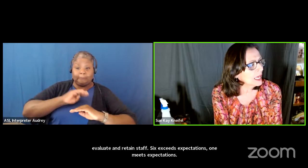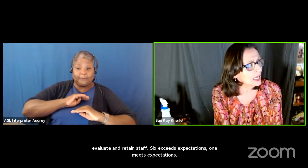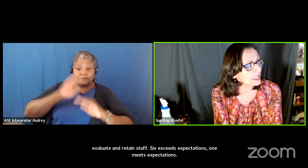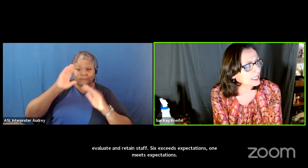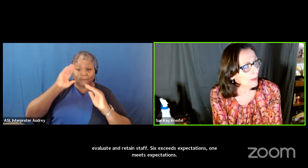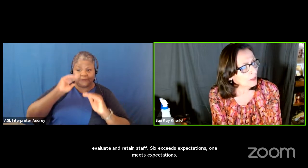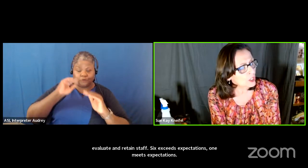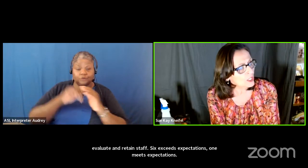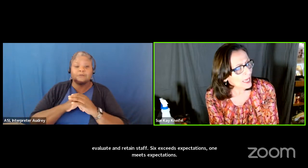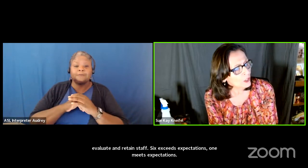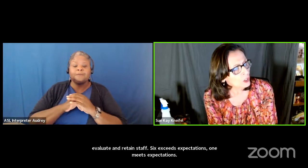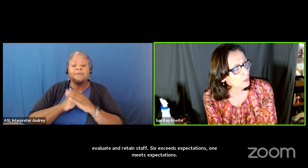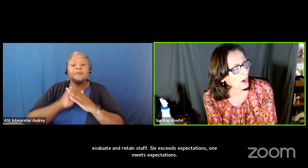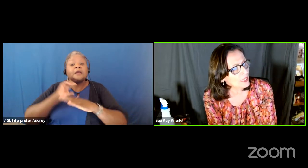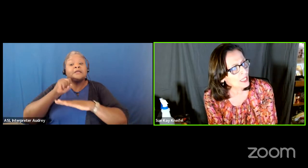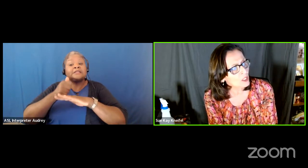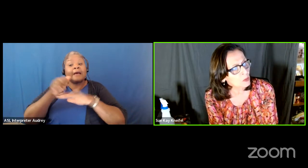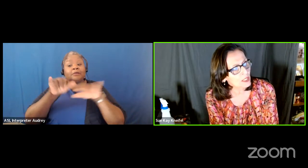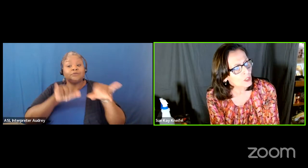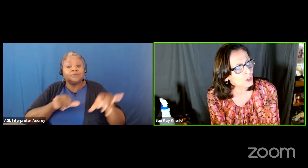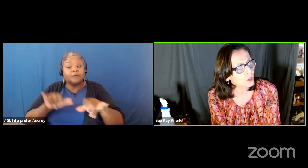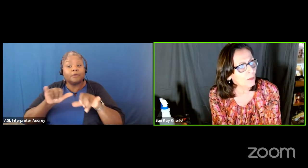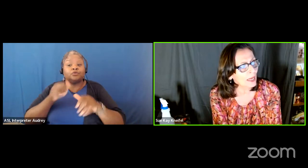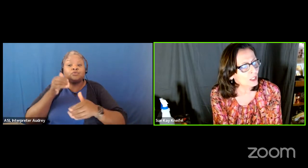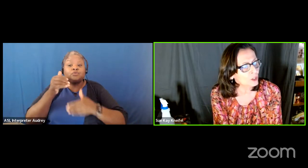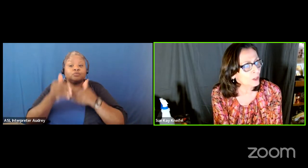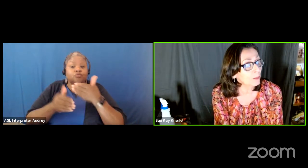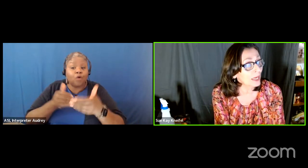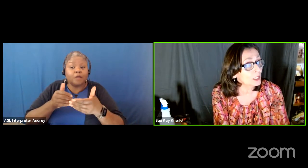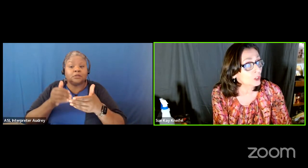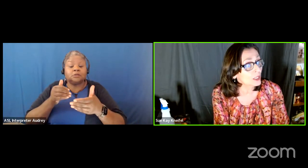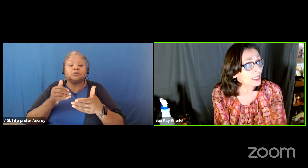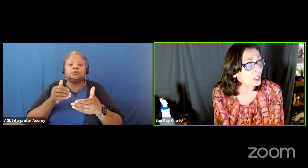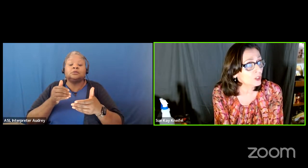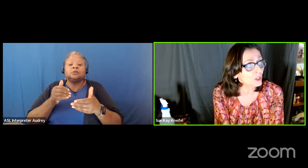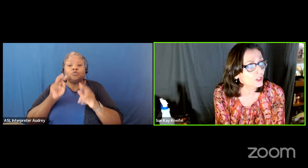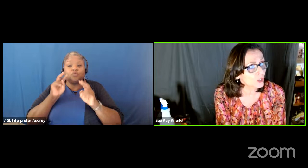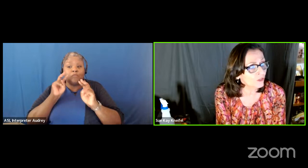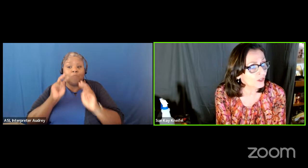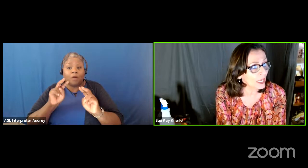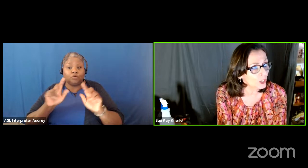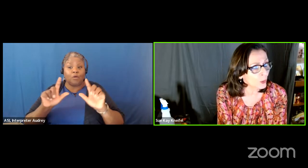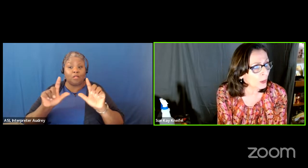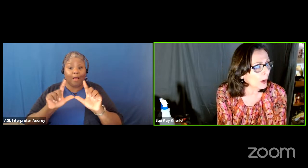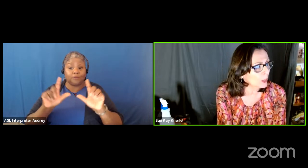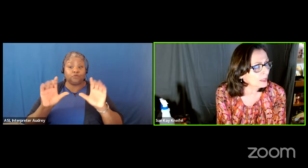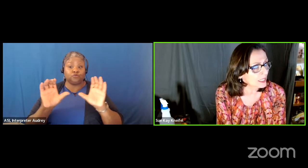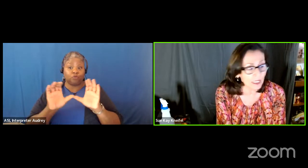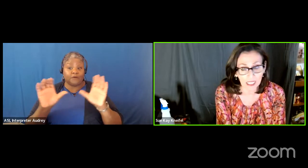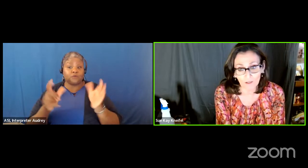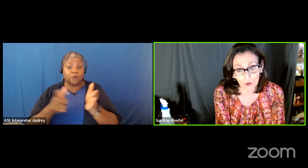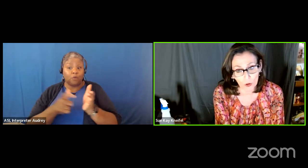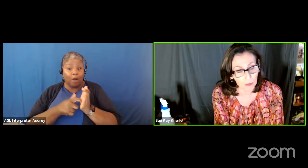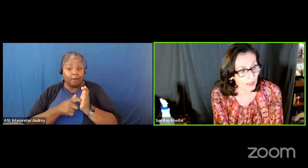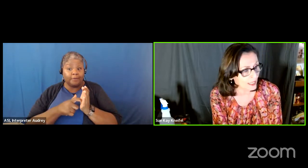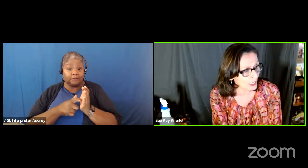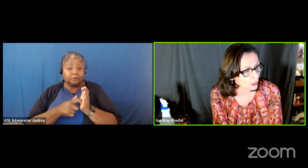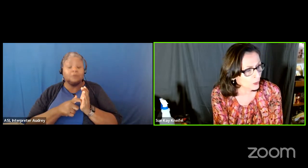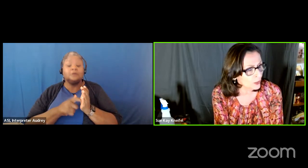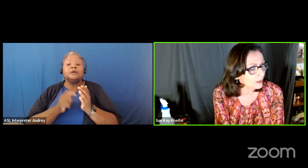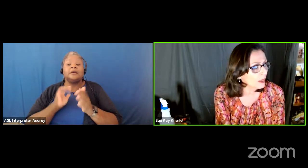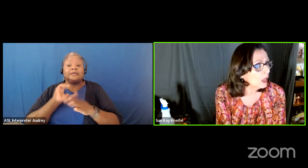expectations. Establish standards, process, procedures to monitor licensure and certification requirements as set forth